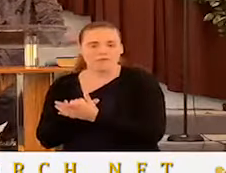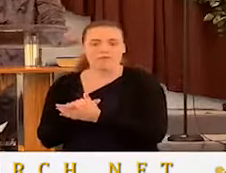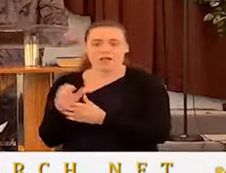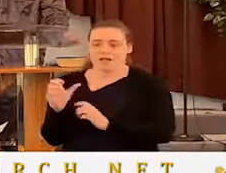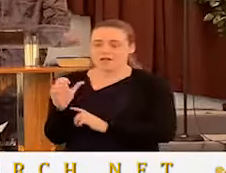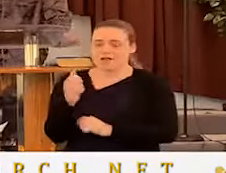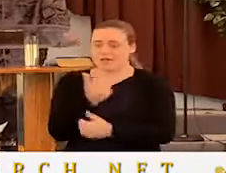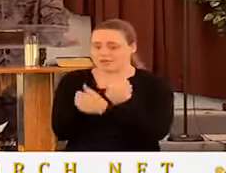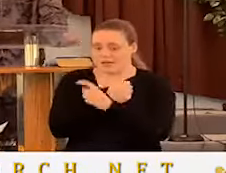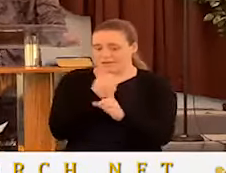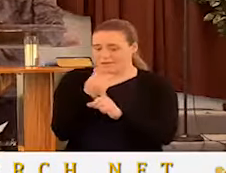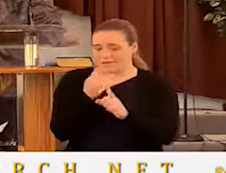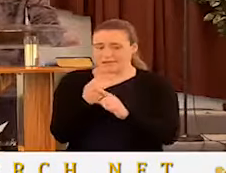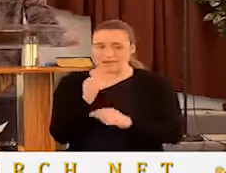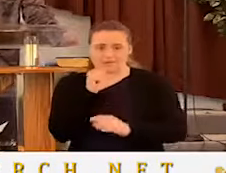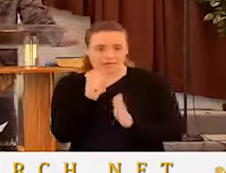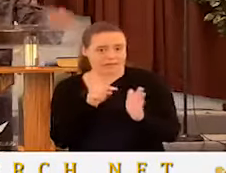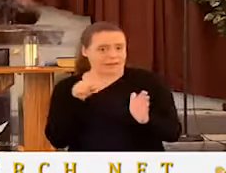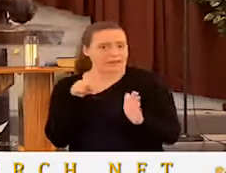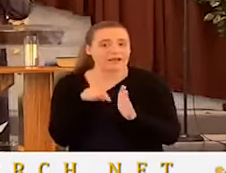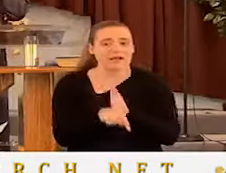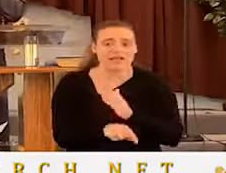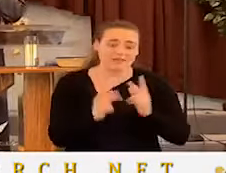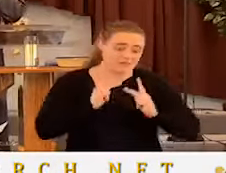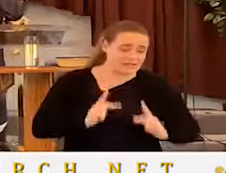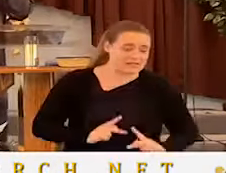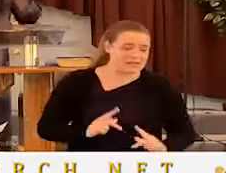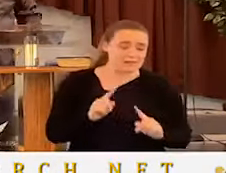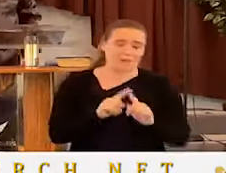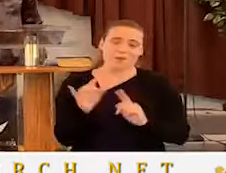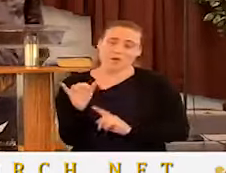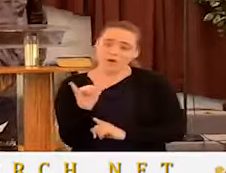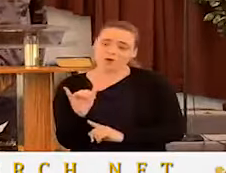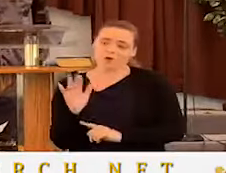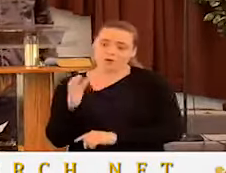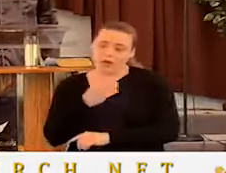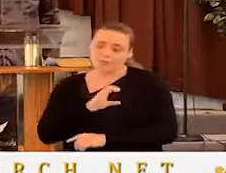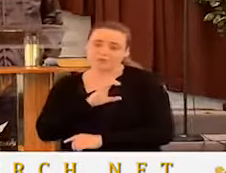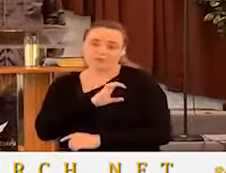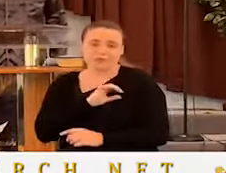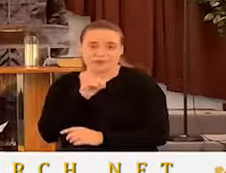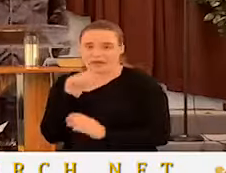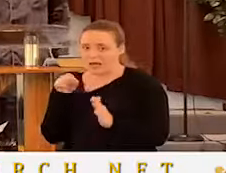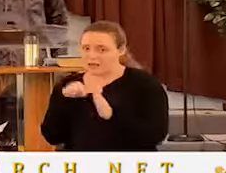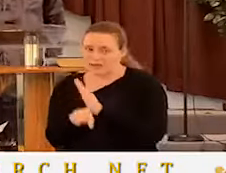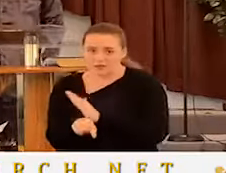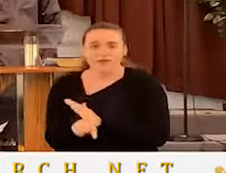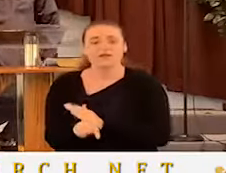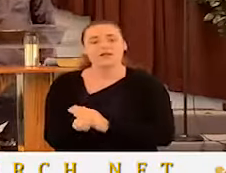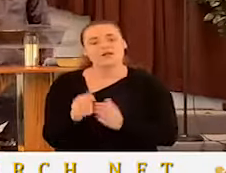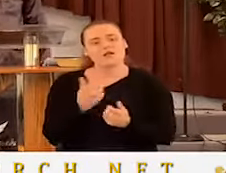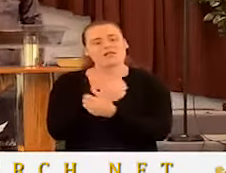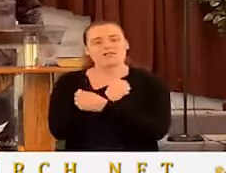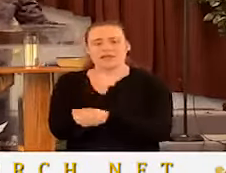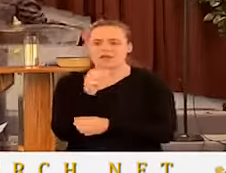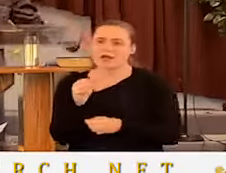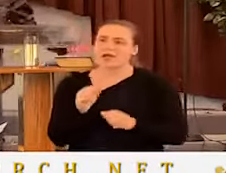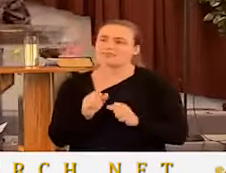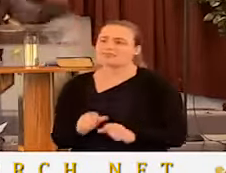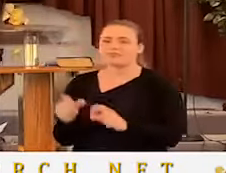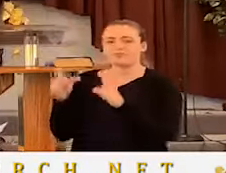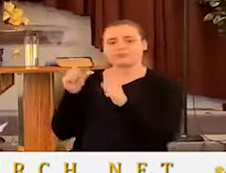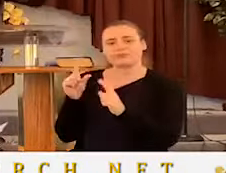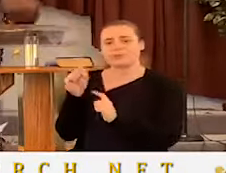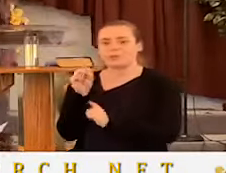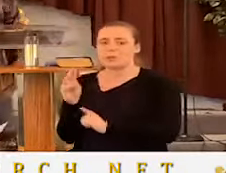even kill, not only physically, but won't kill somebody's character. Love won't get on social media and talk about folks